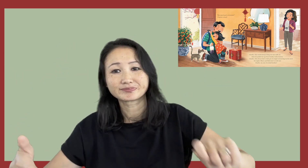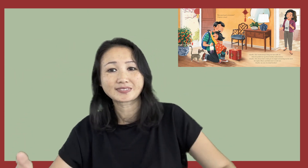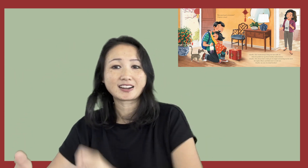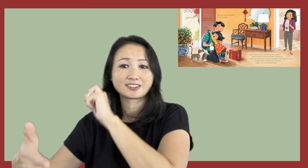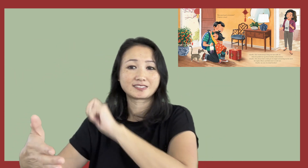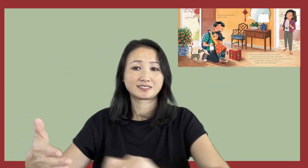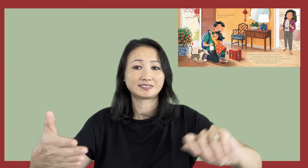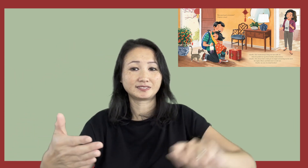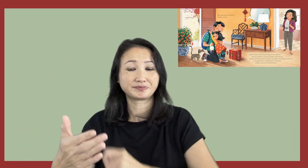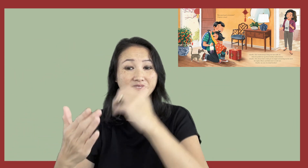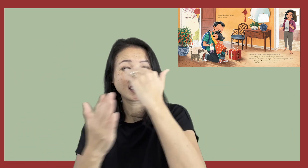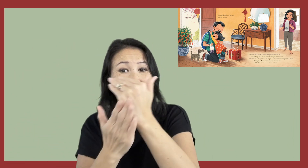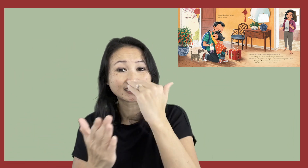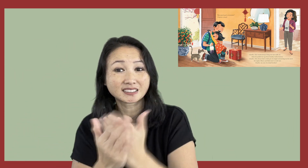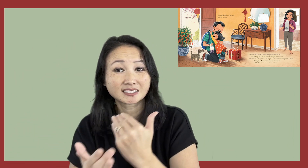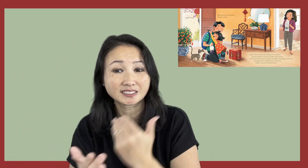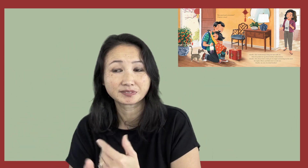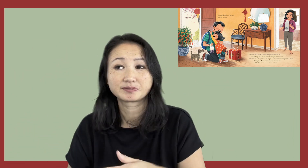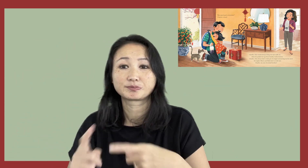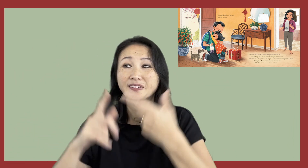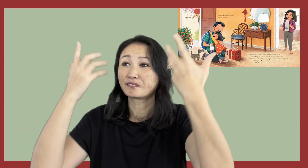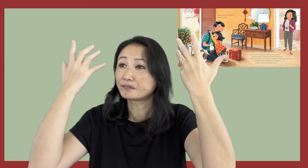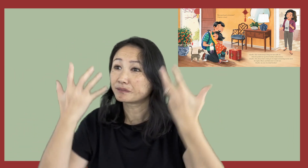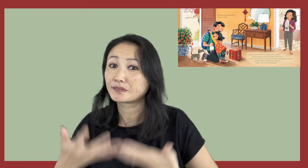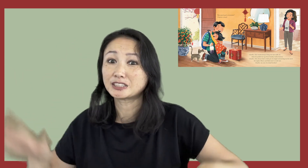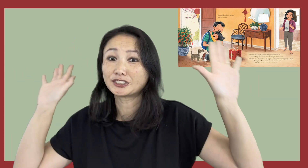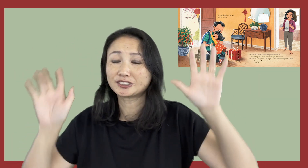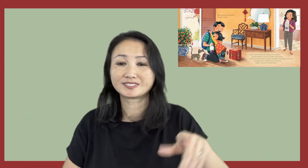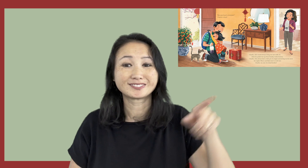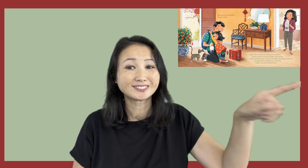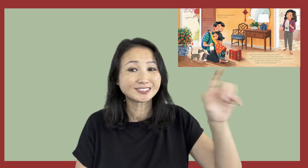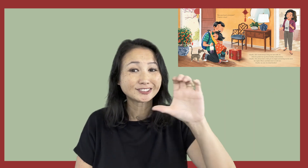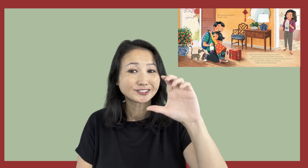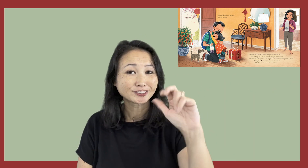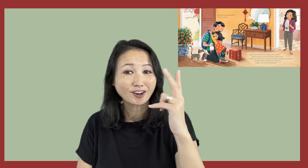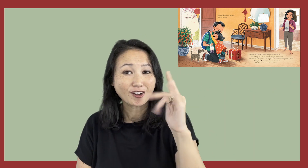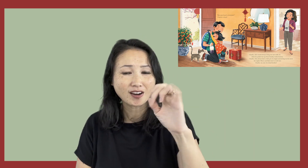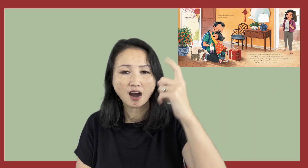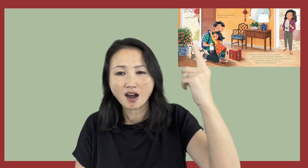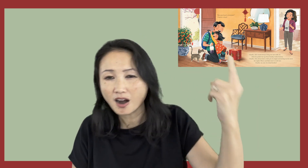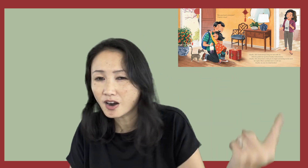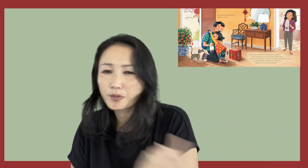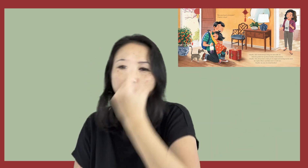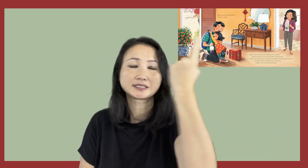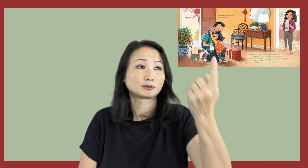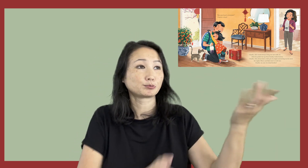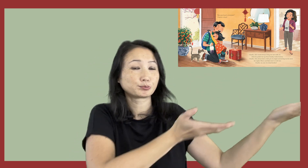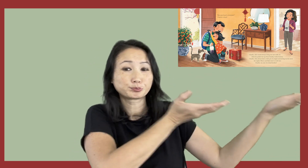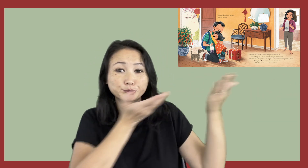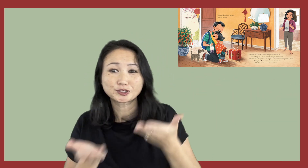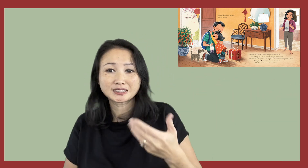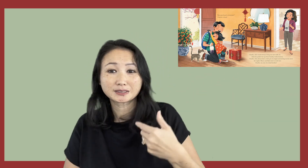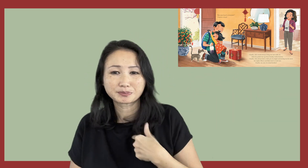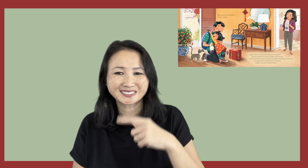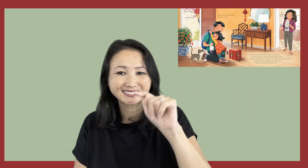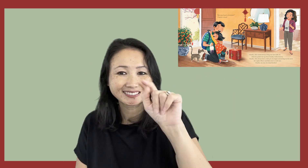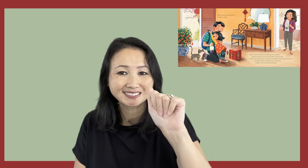Charlie, who would always bring me taro milk tea when he picked me up from Sunday violin